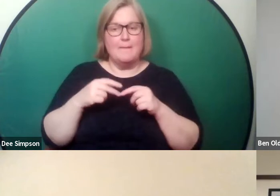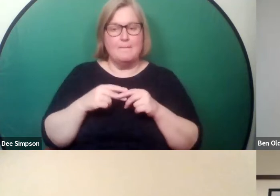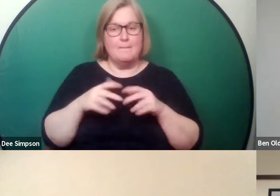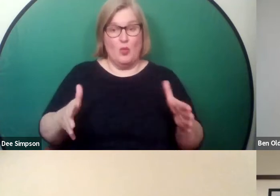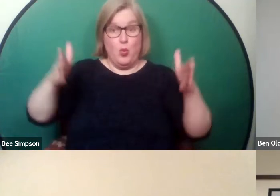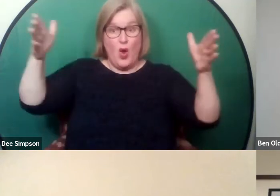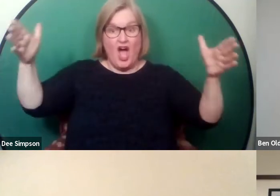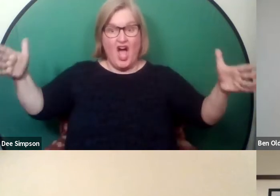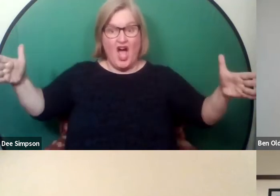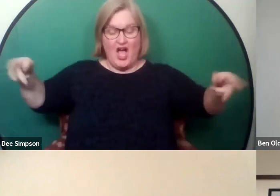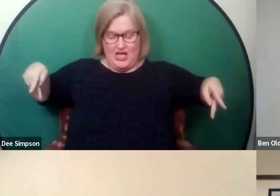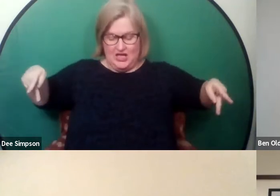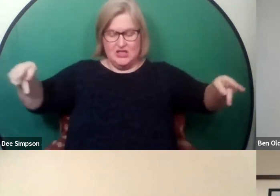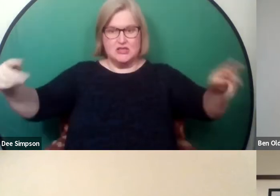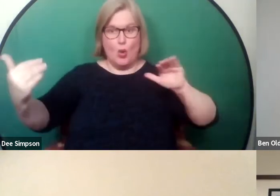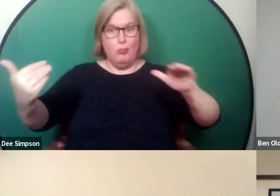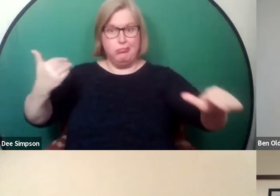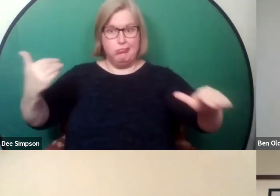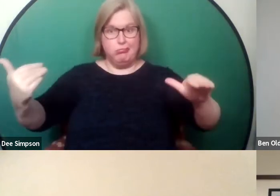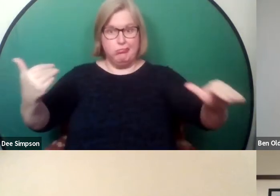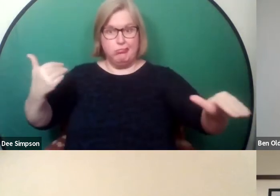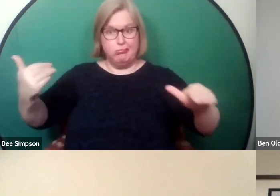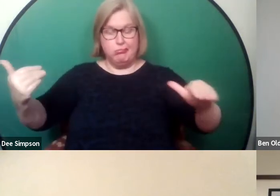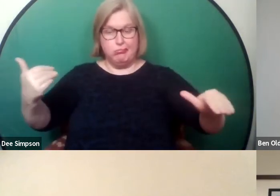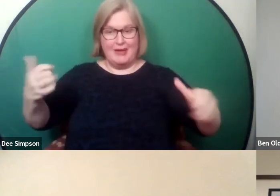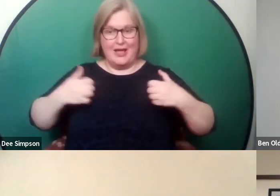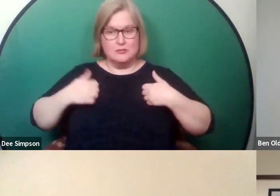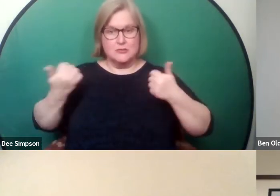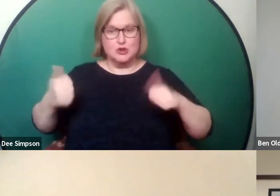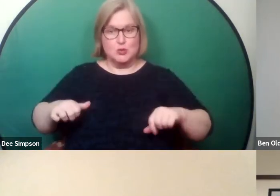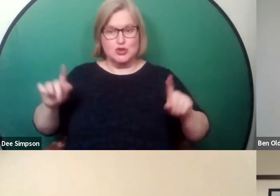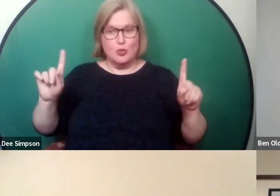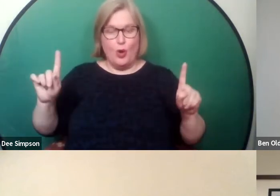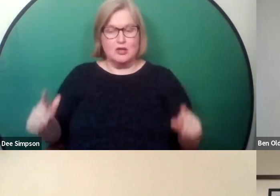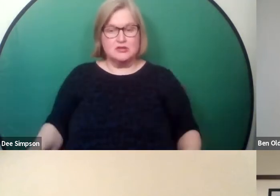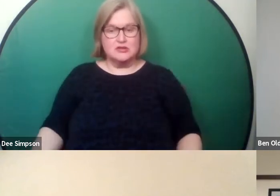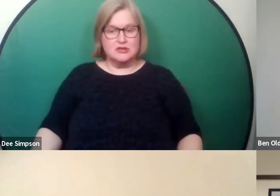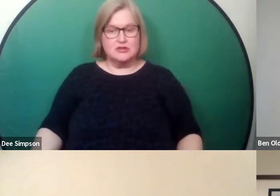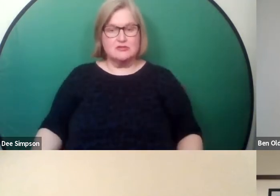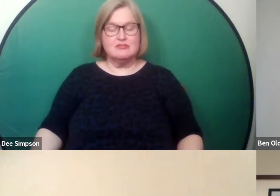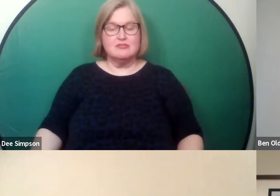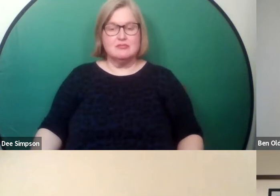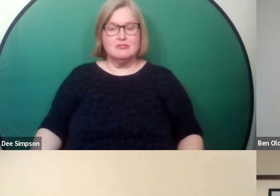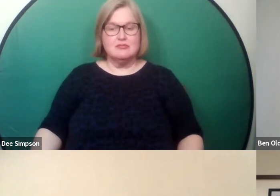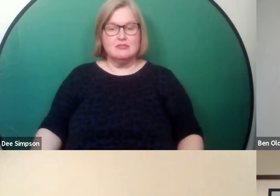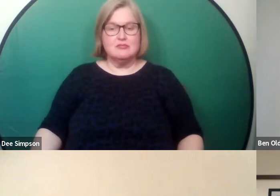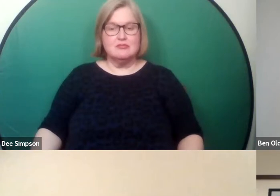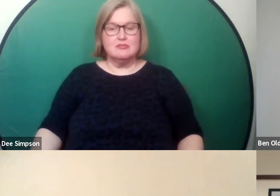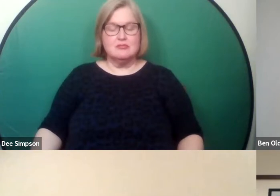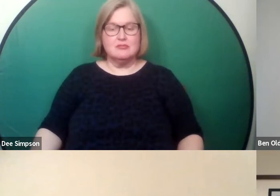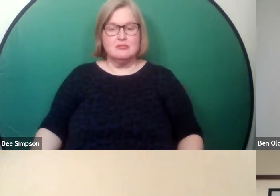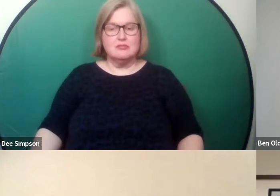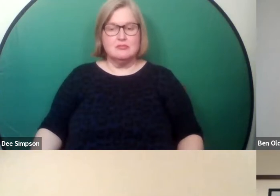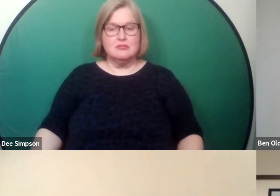road, such as an expressway, our solution would be, before we get to